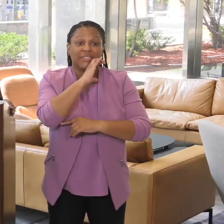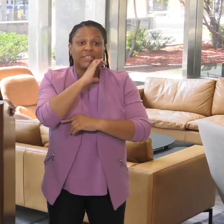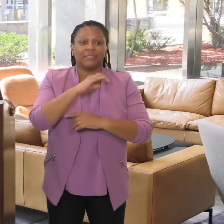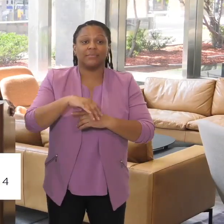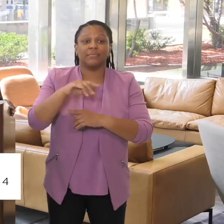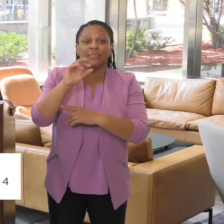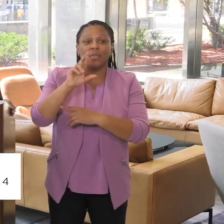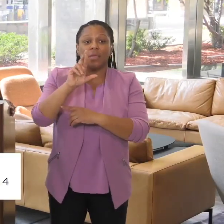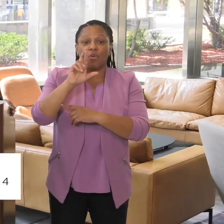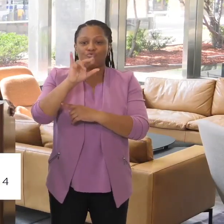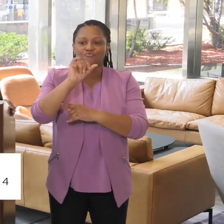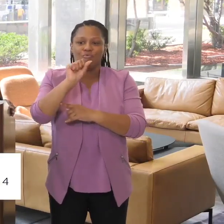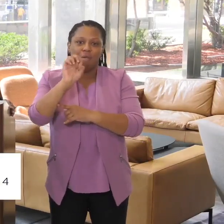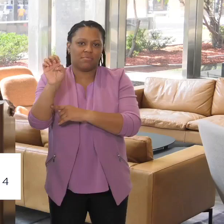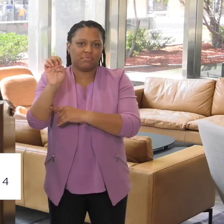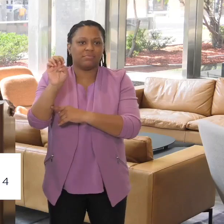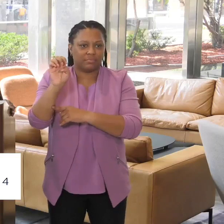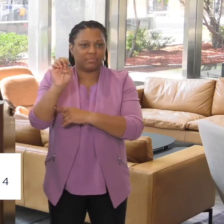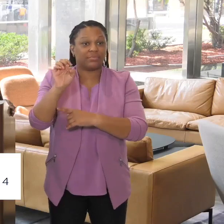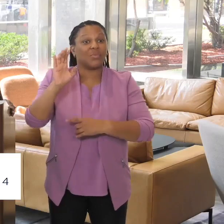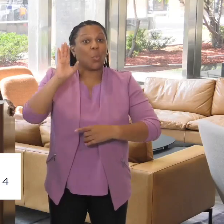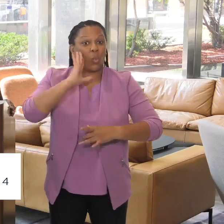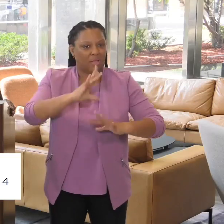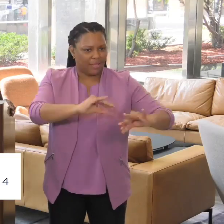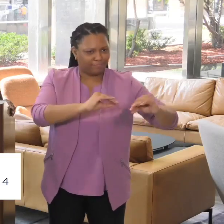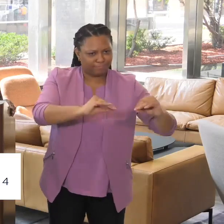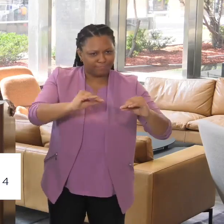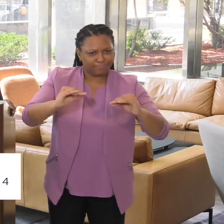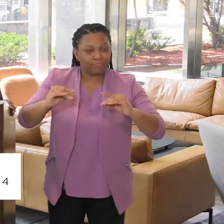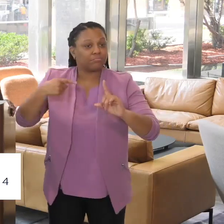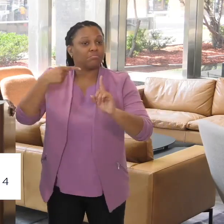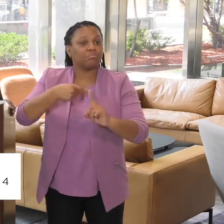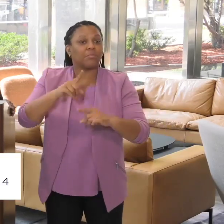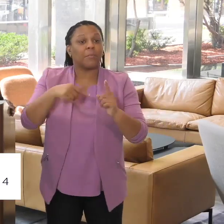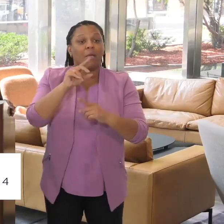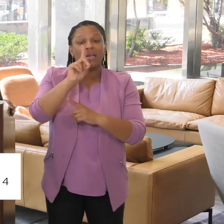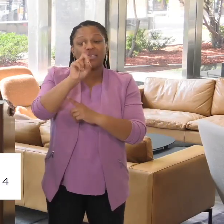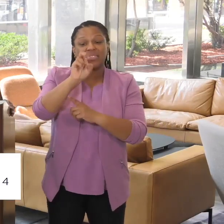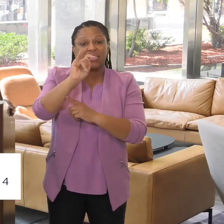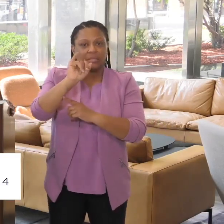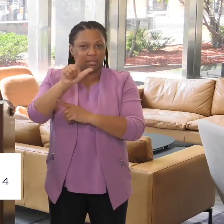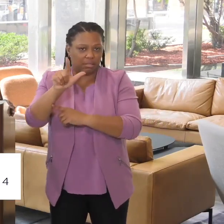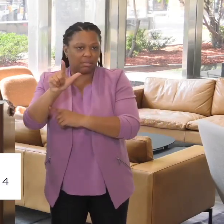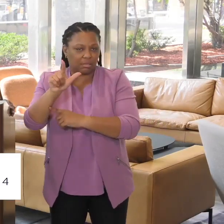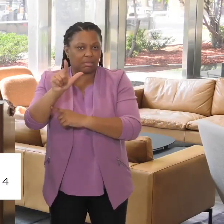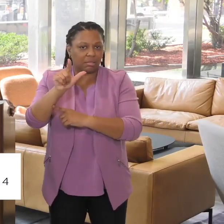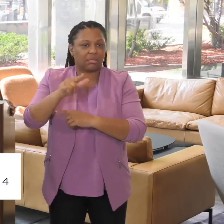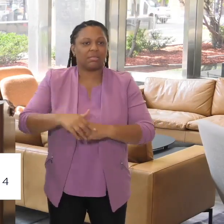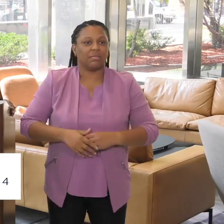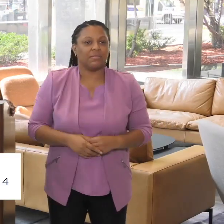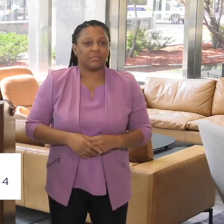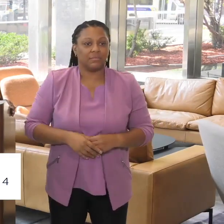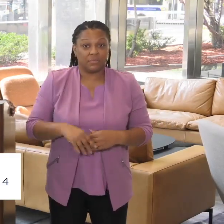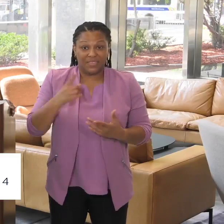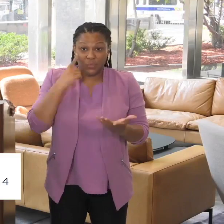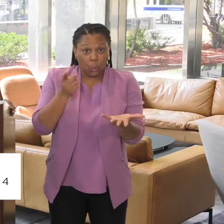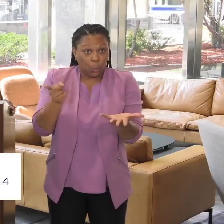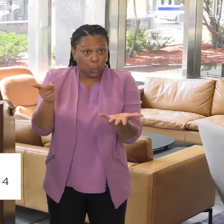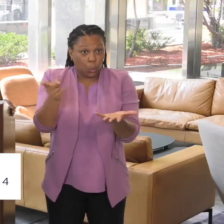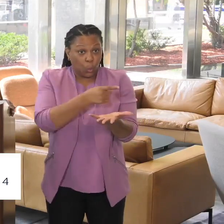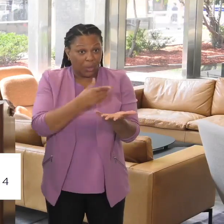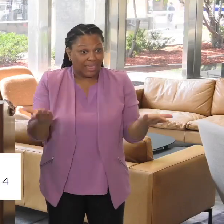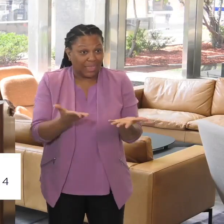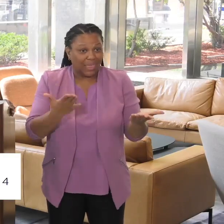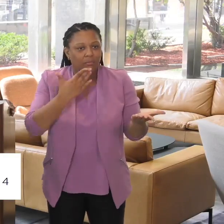training. Wow. So many of you who are here today, we are so very, very grateful for each